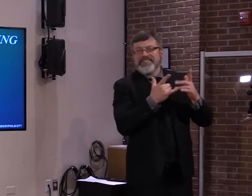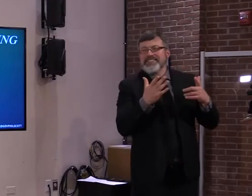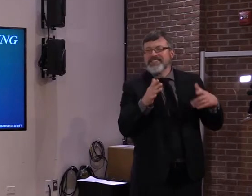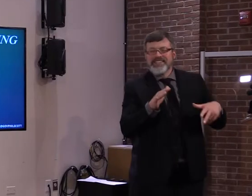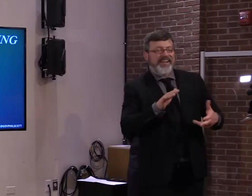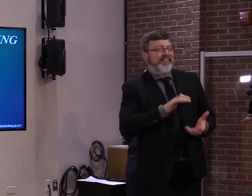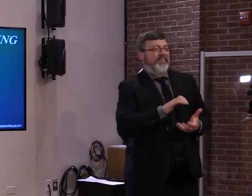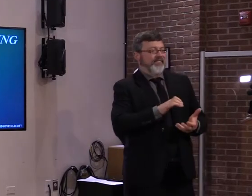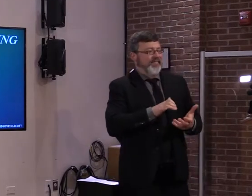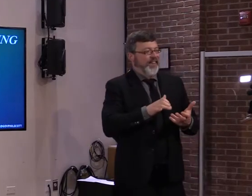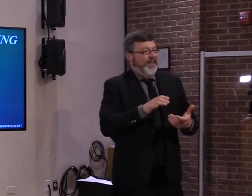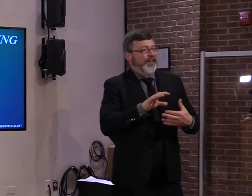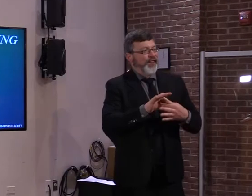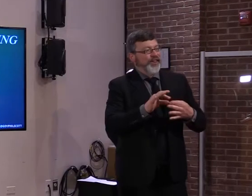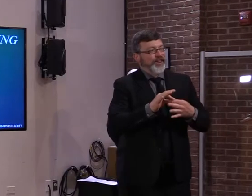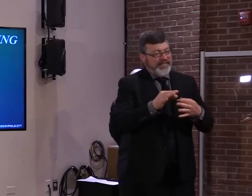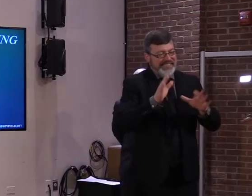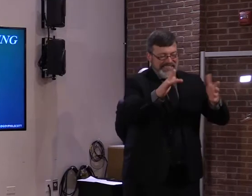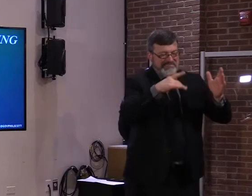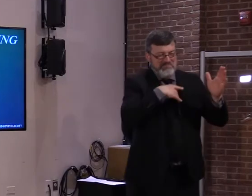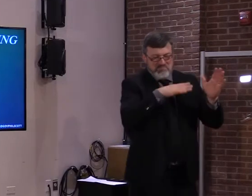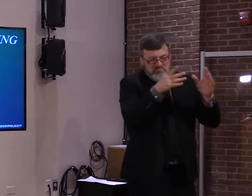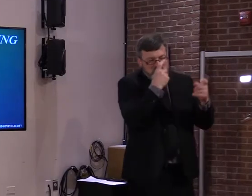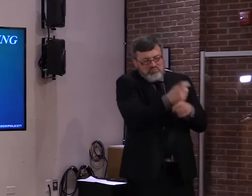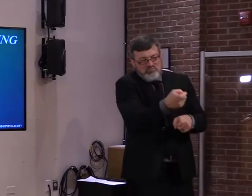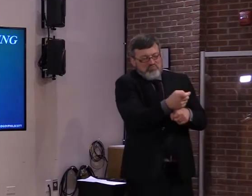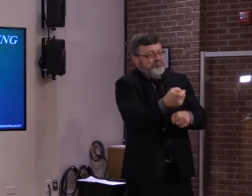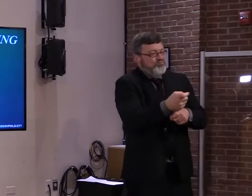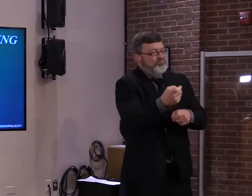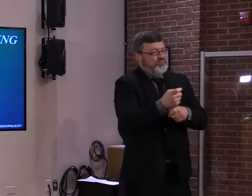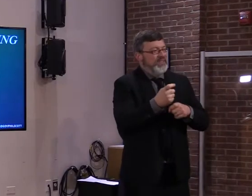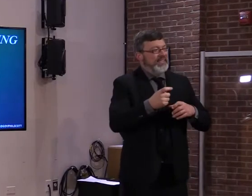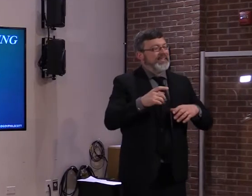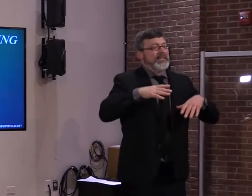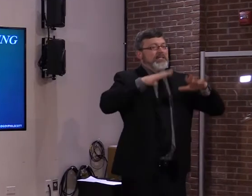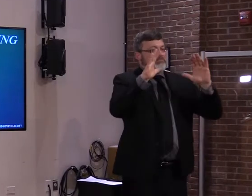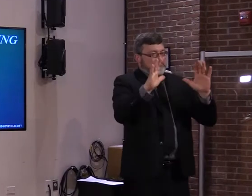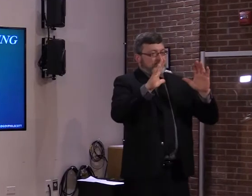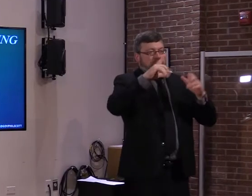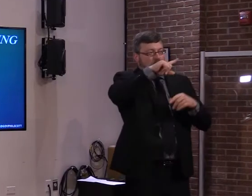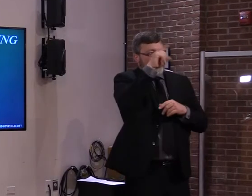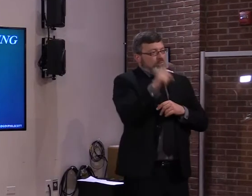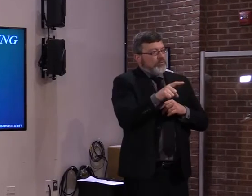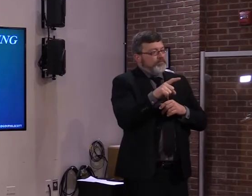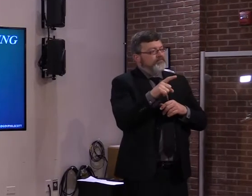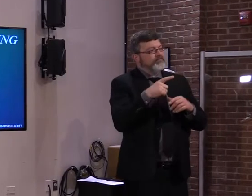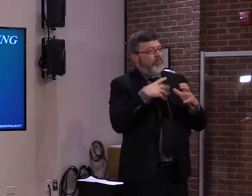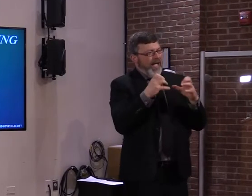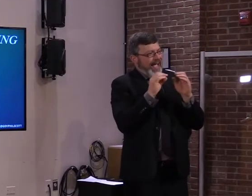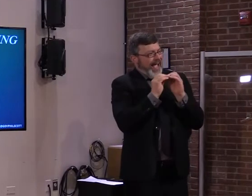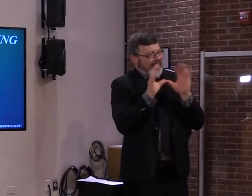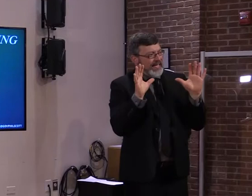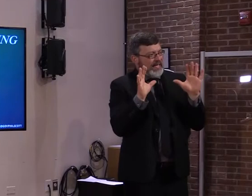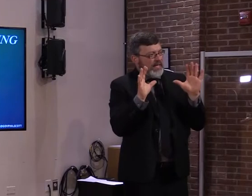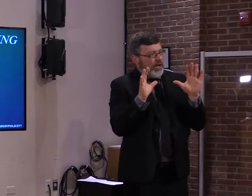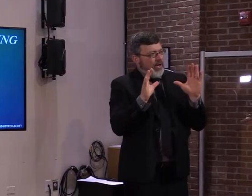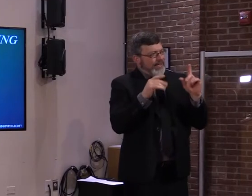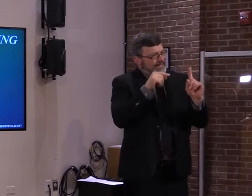Okay. But don't forget the other piece of this. It's not all about homeless housing.